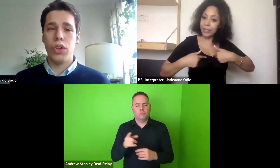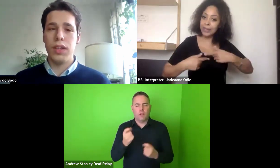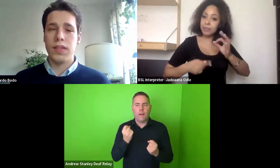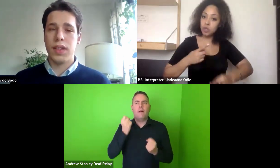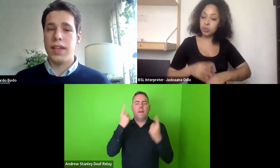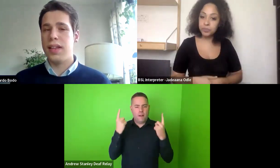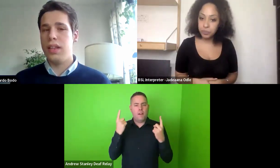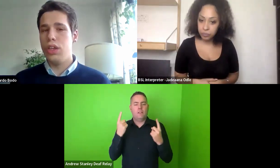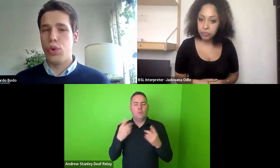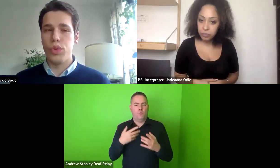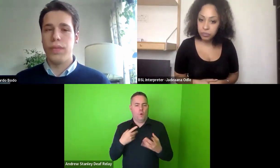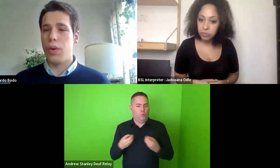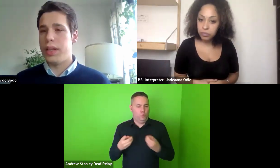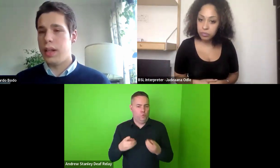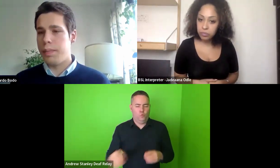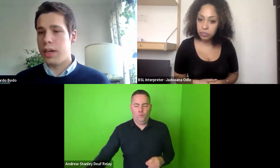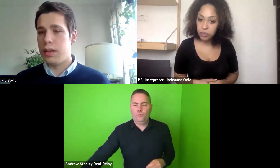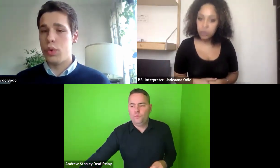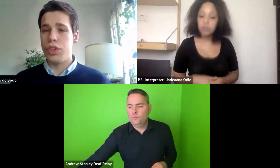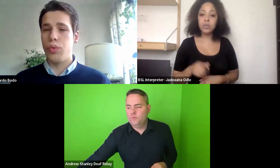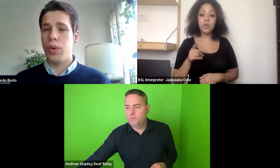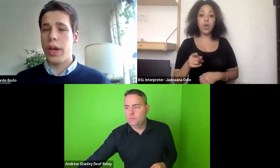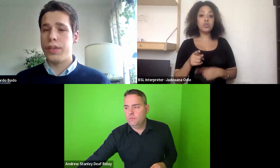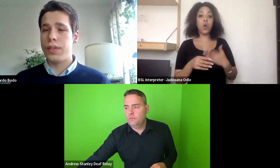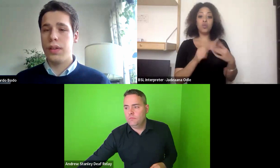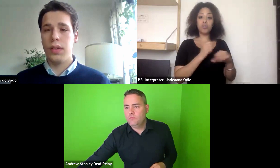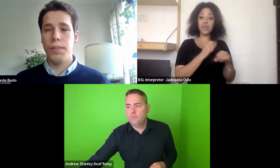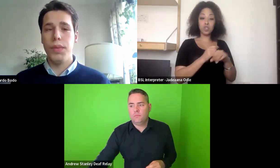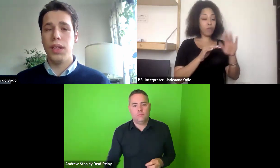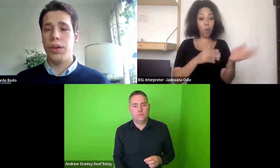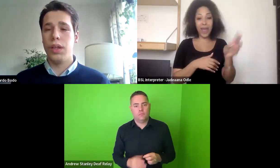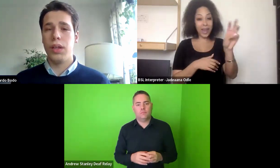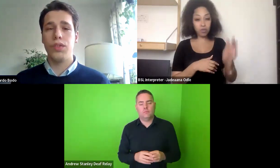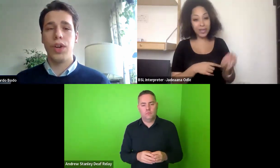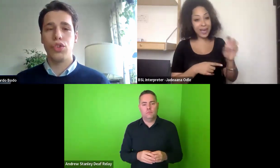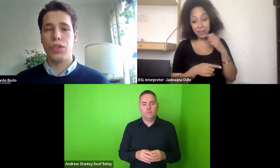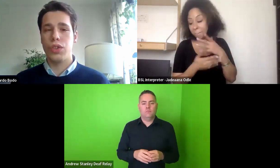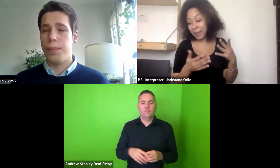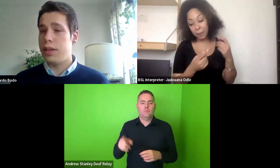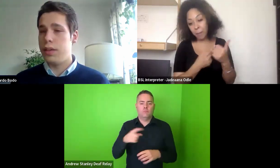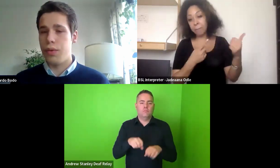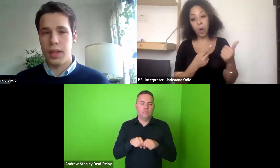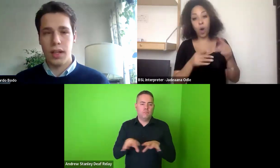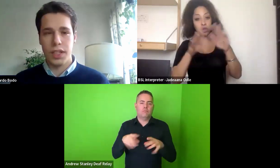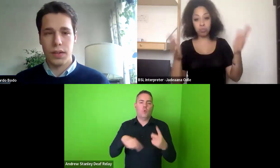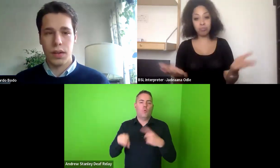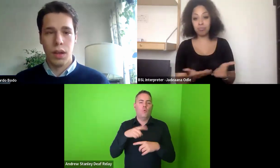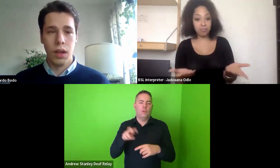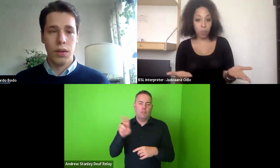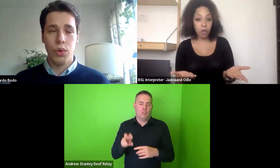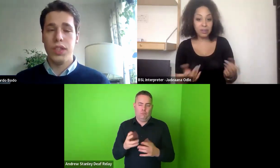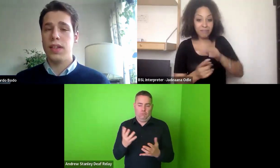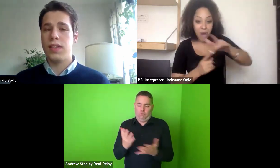of electronics has an enormous environmental impact because it requires the mineral extractions of many different